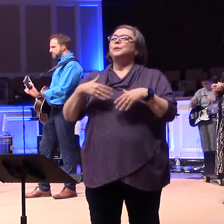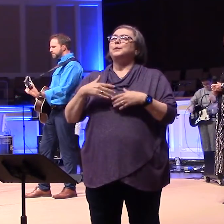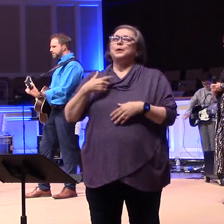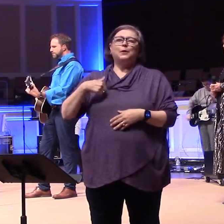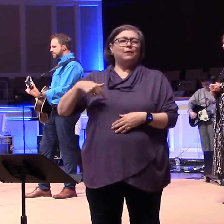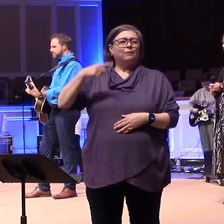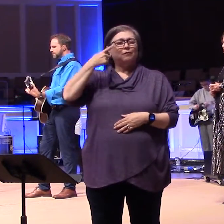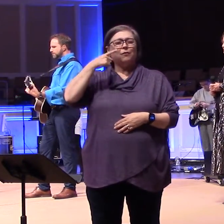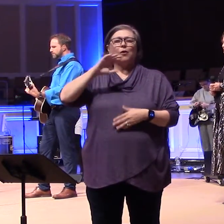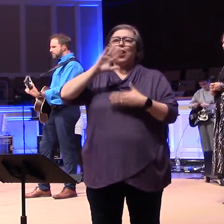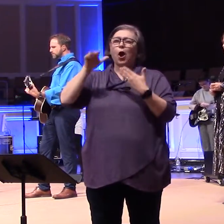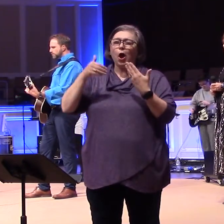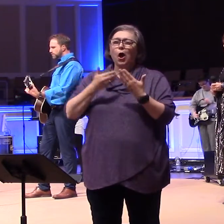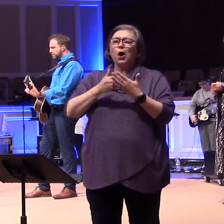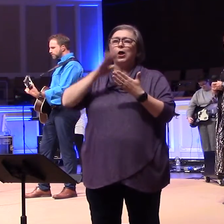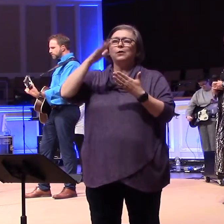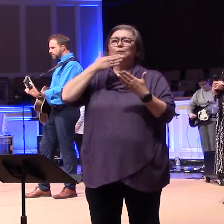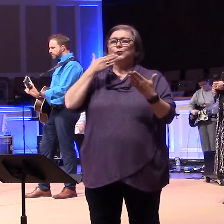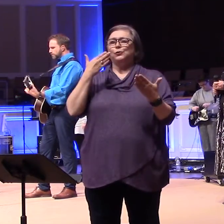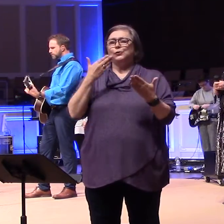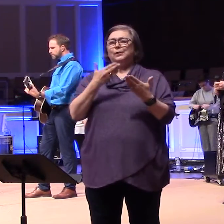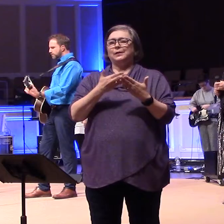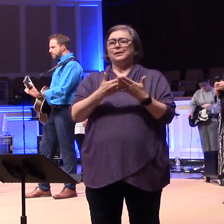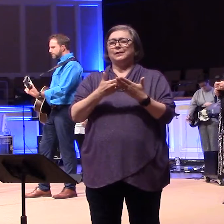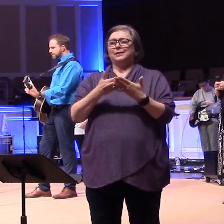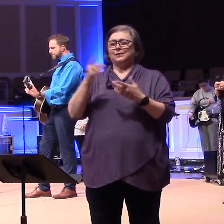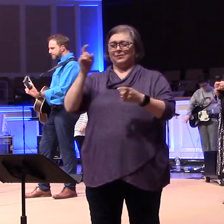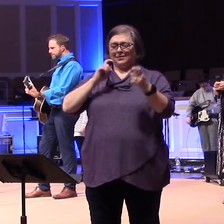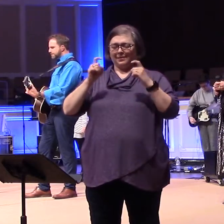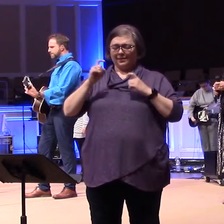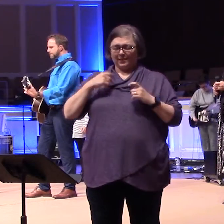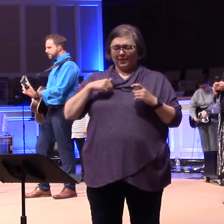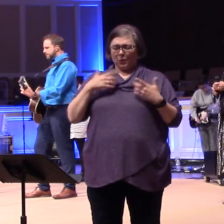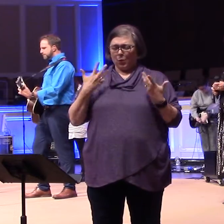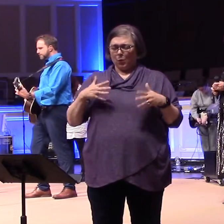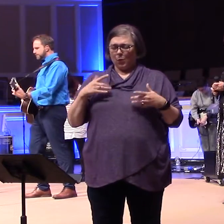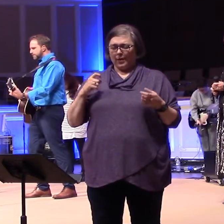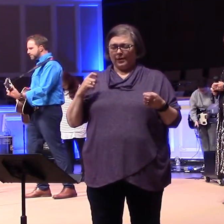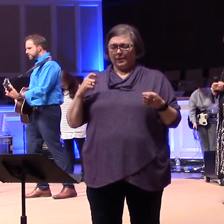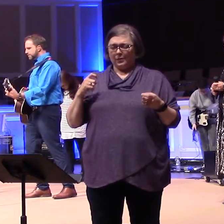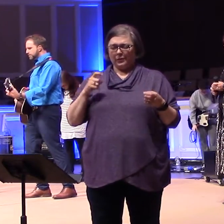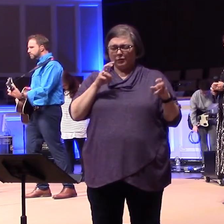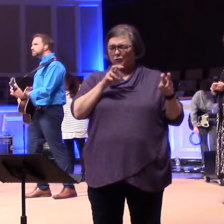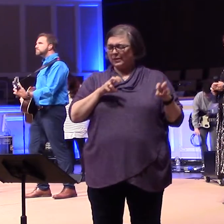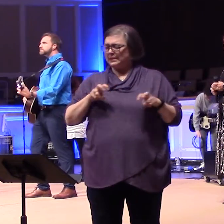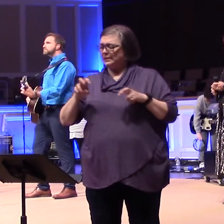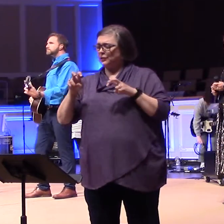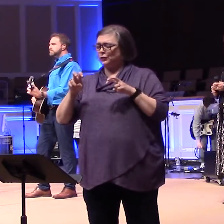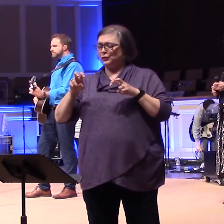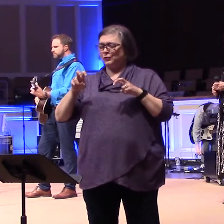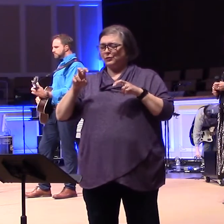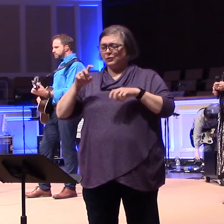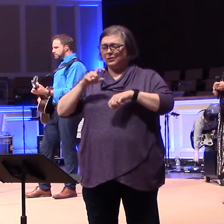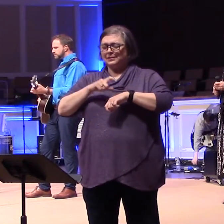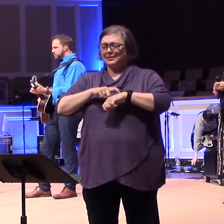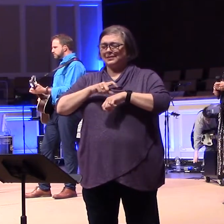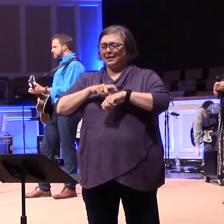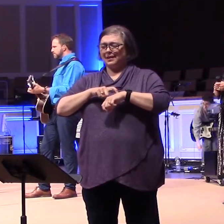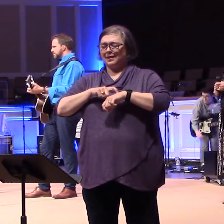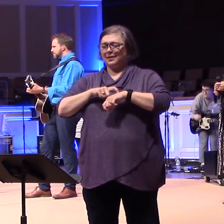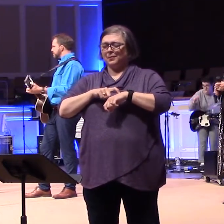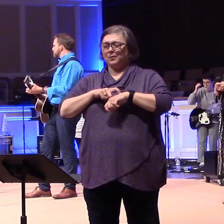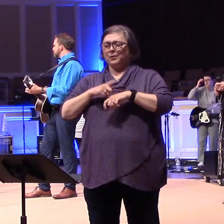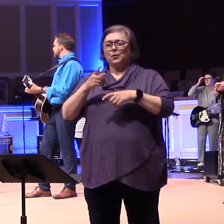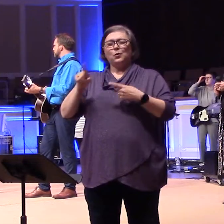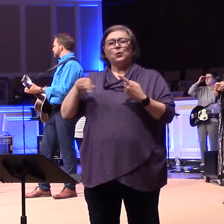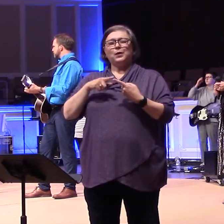for all of your goodness to us that transitions us into this season in which we give thanks for the greatest gift ever